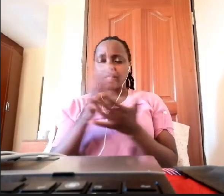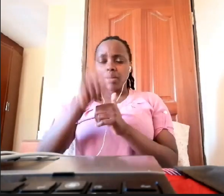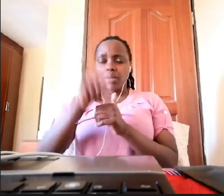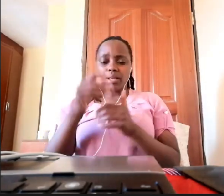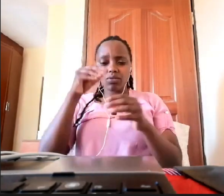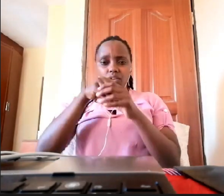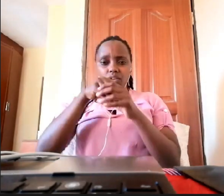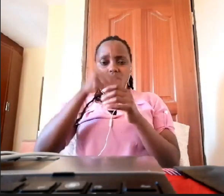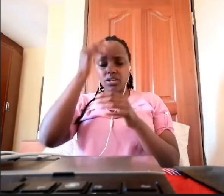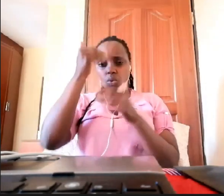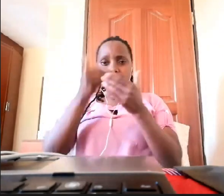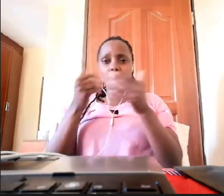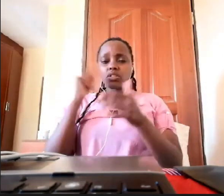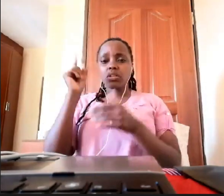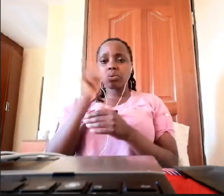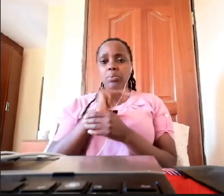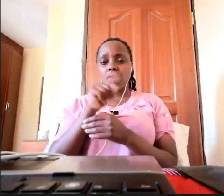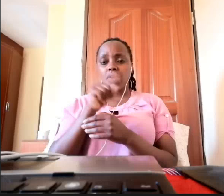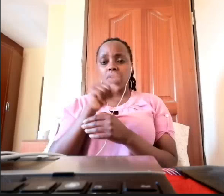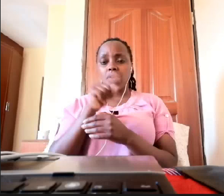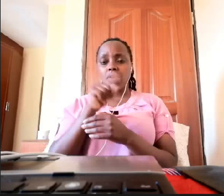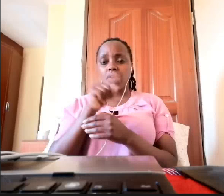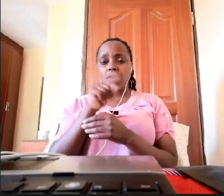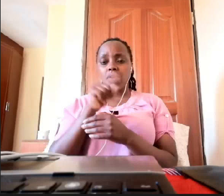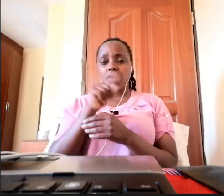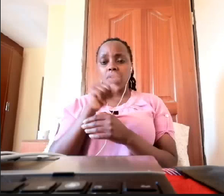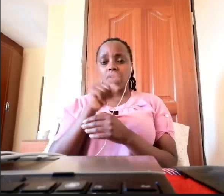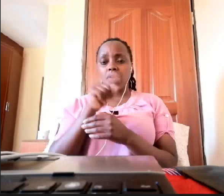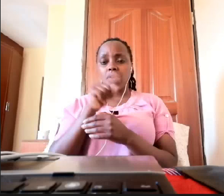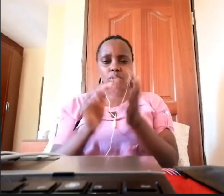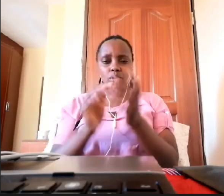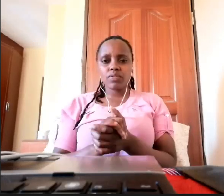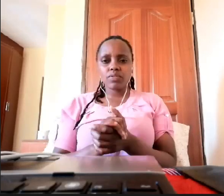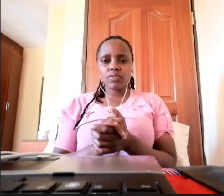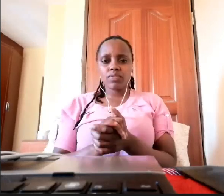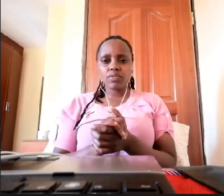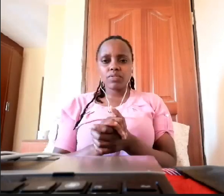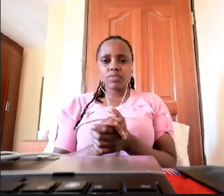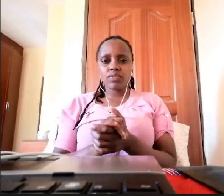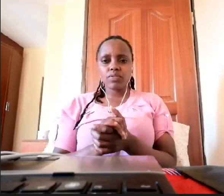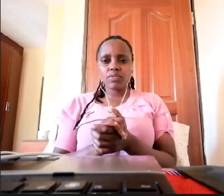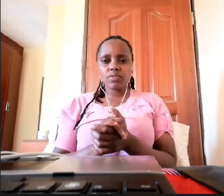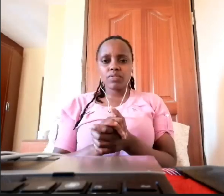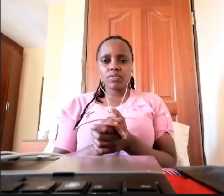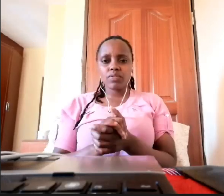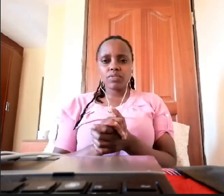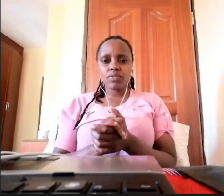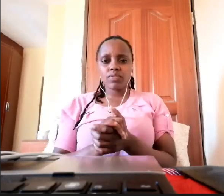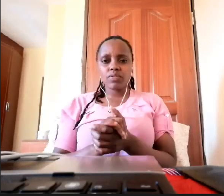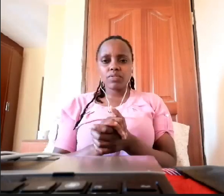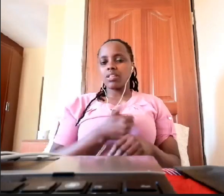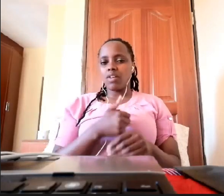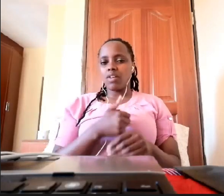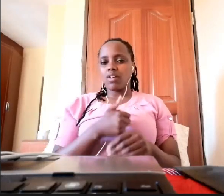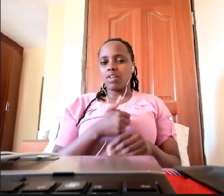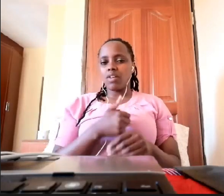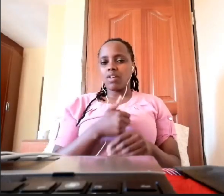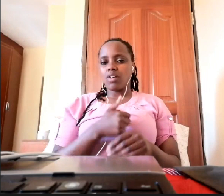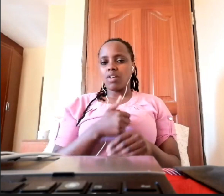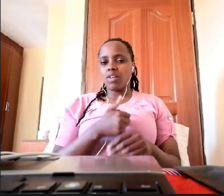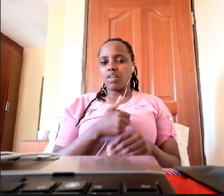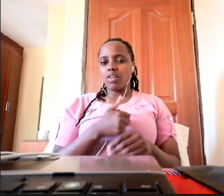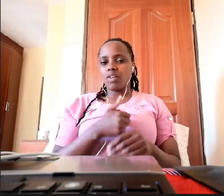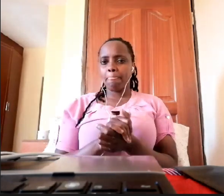need to invest in, because as I said, this is a continuous process. So we have another presentation that is going to give us a bit of a highlight on